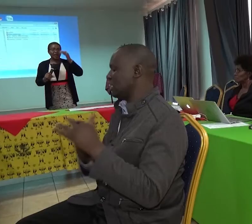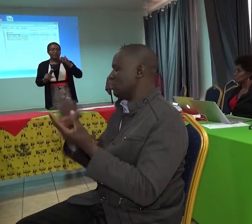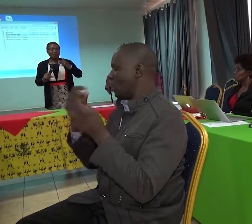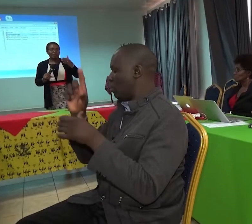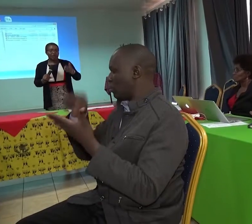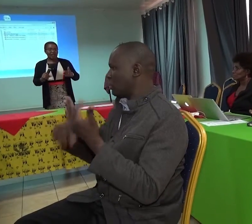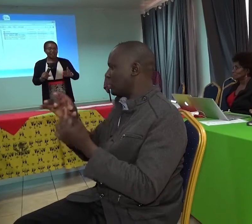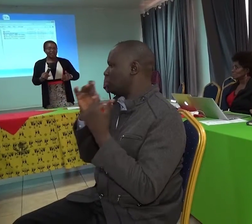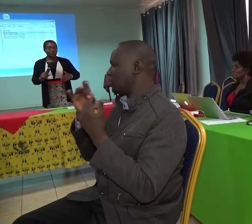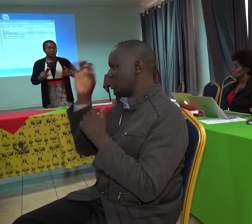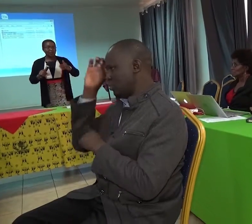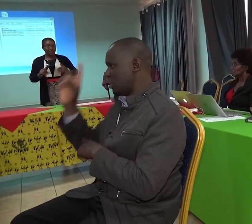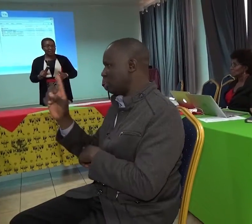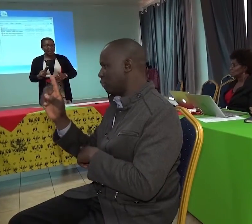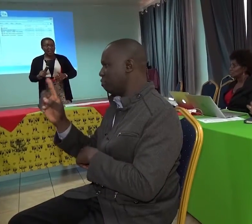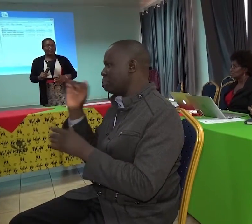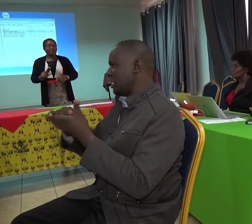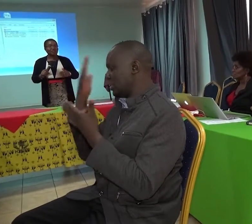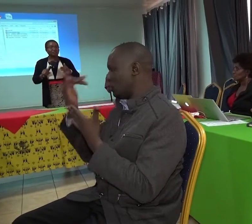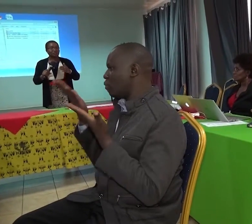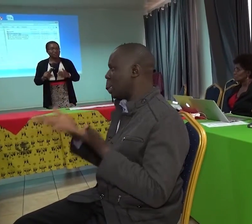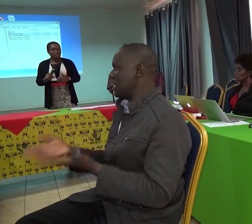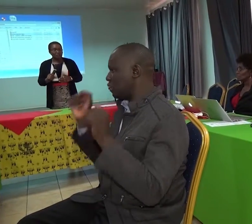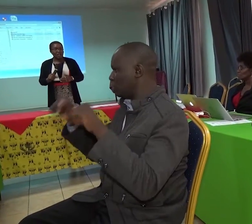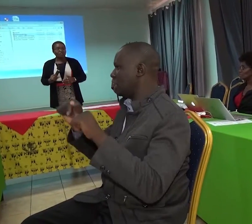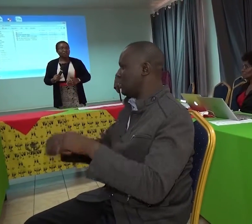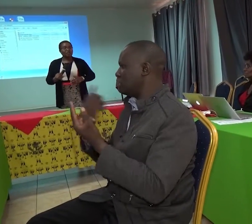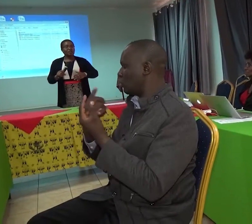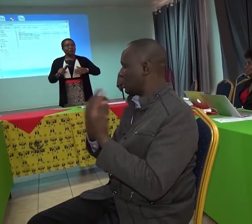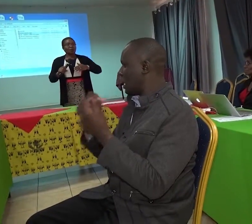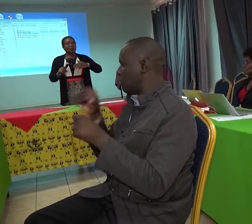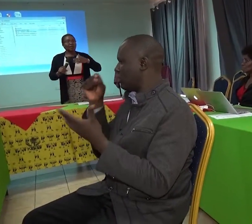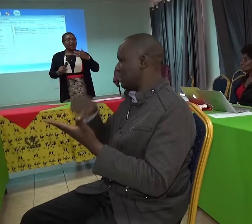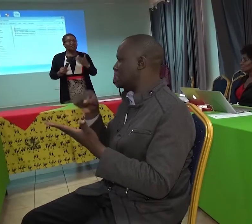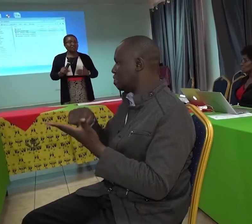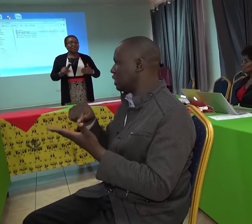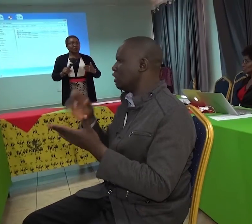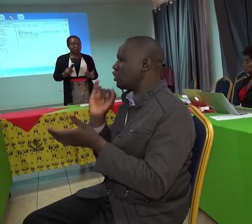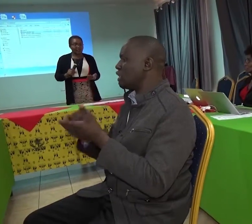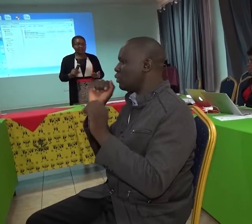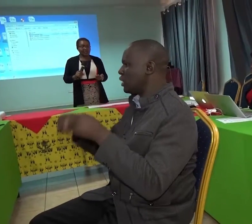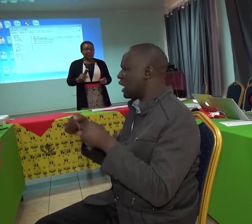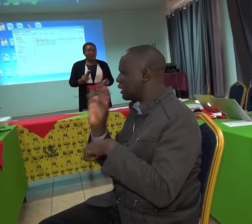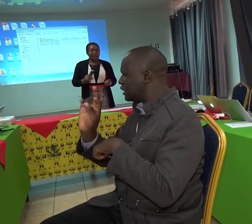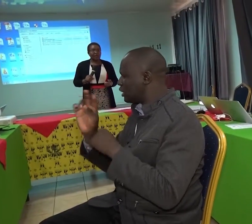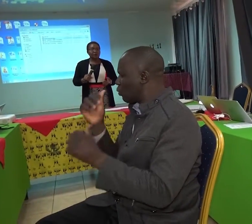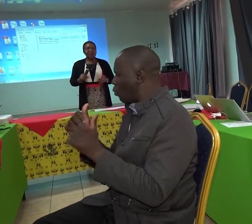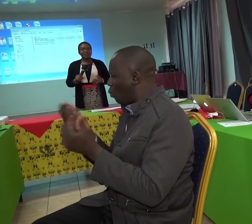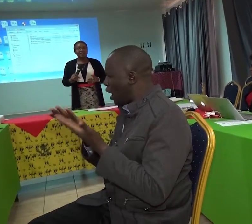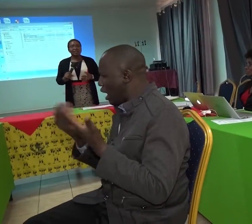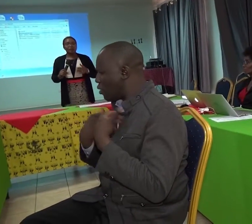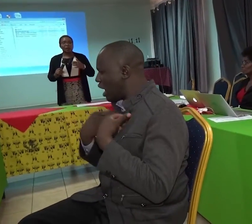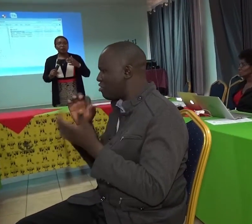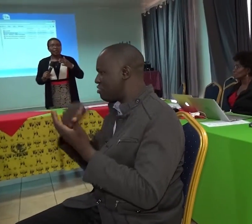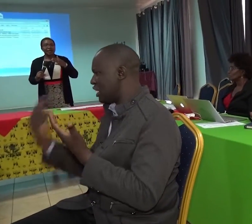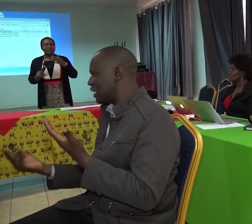that we are where we are, and that is why we are here having this conversation, so that we can raise the concerns and we can